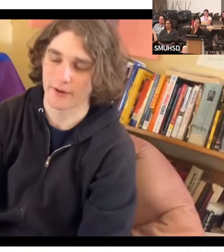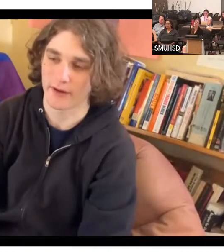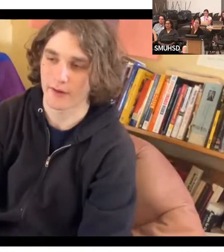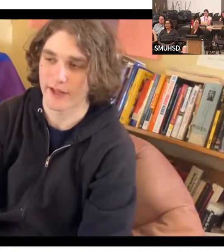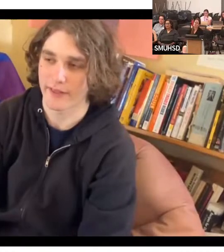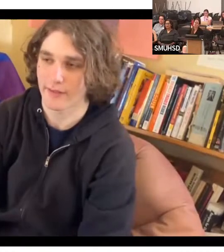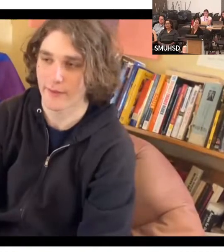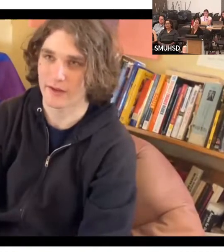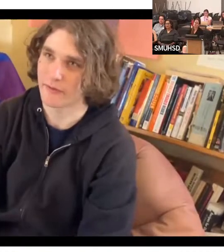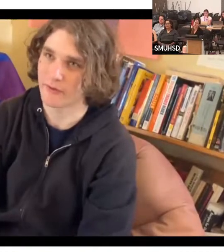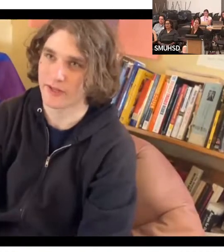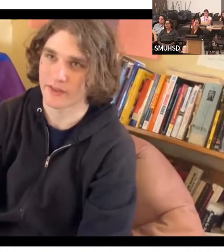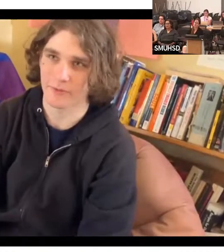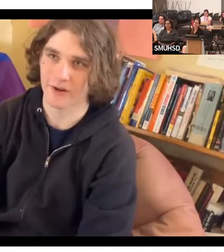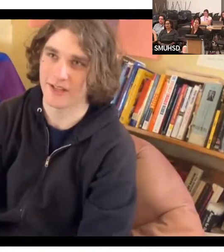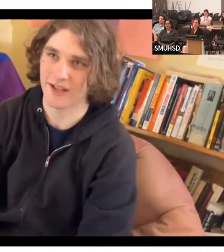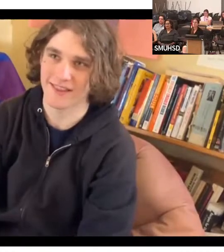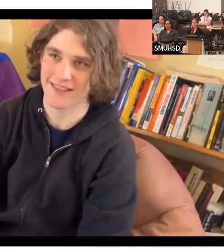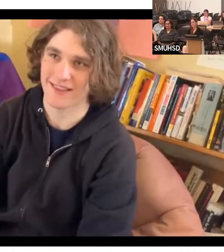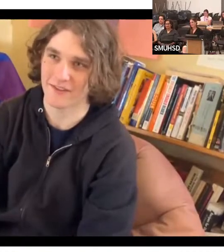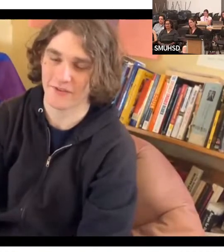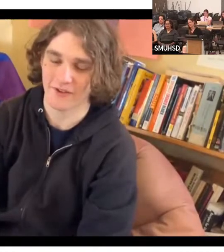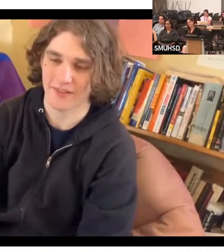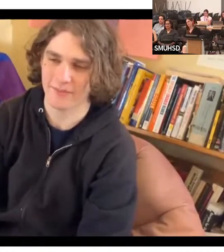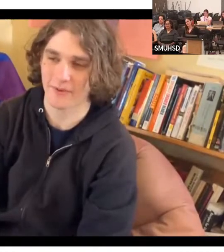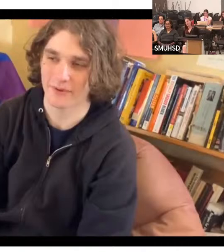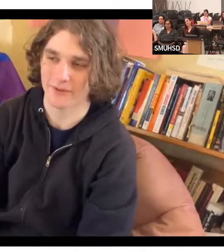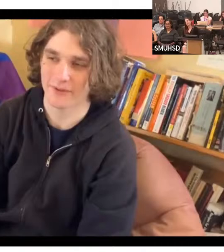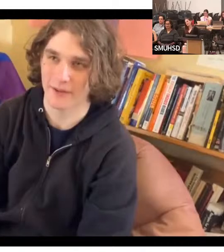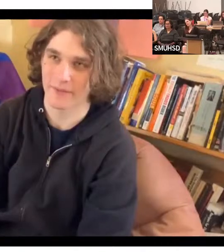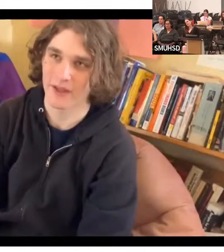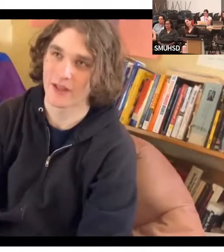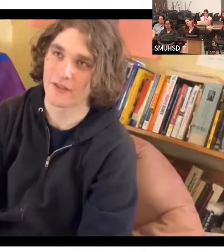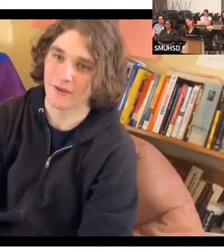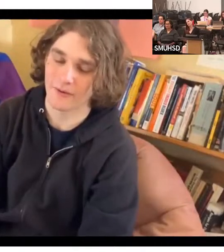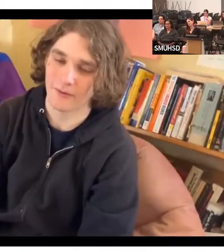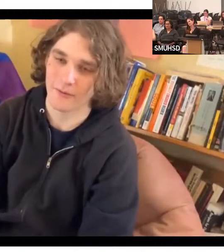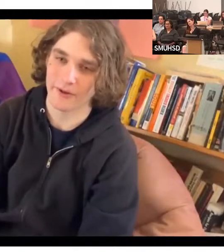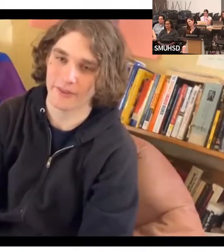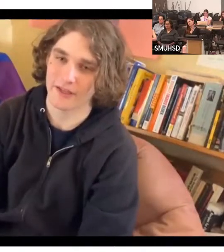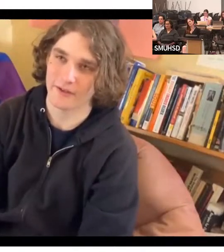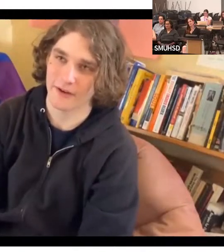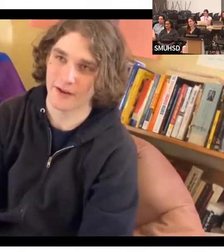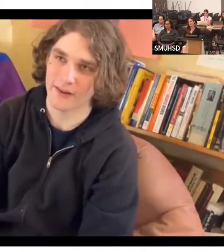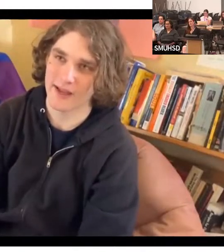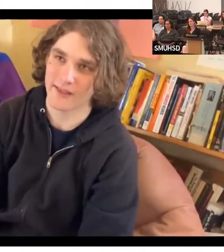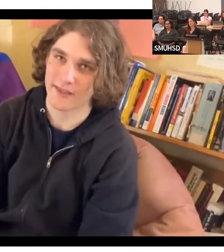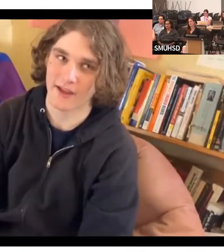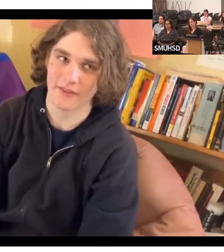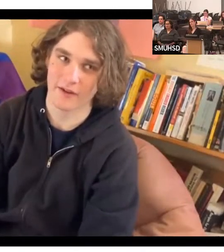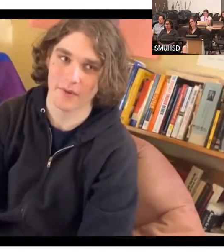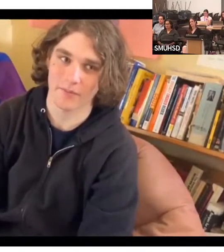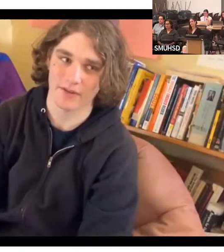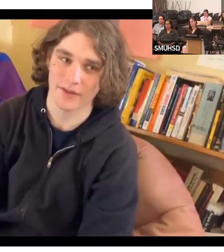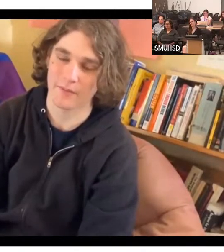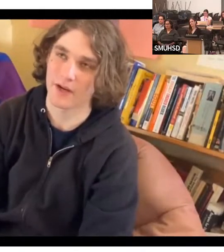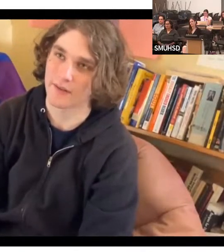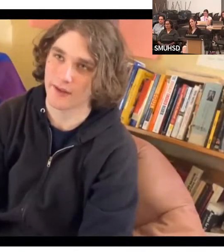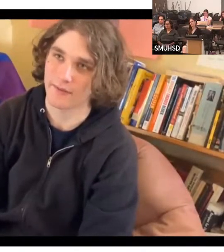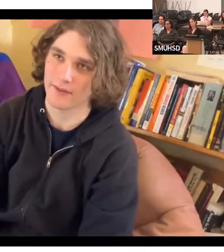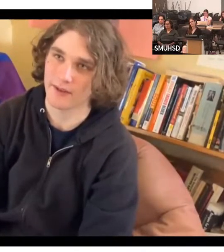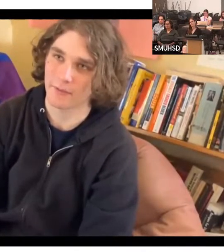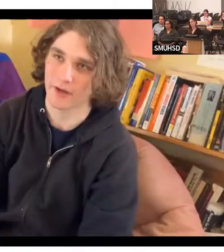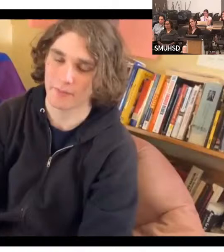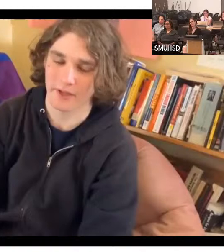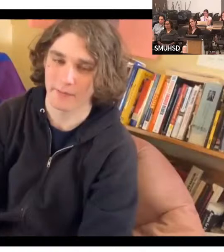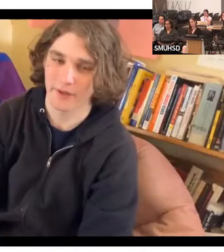through my first period class. I never really get the work done since I just fall asleep the whole time. So one day during class, I got there maybe 10